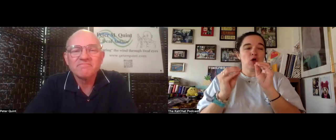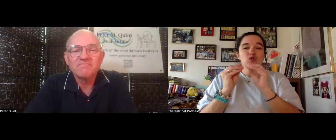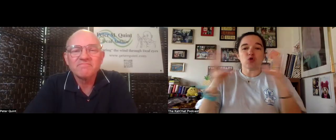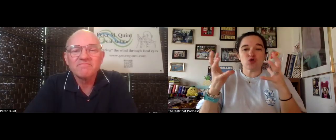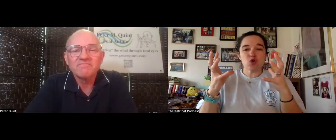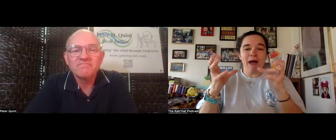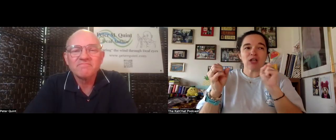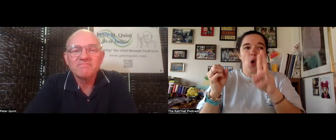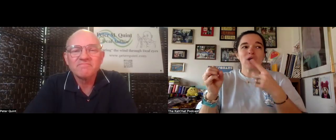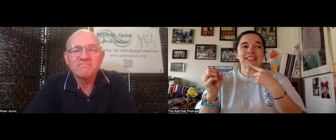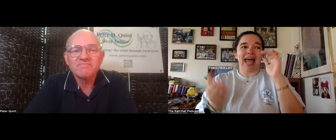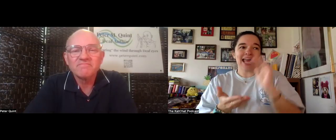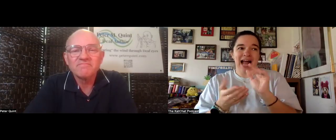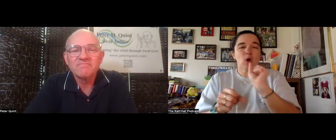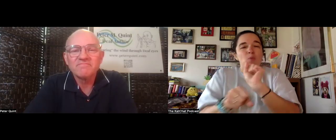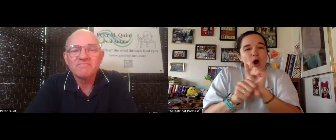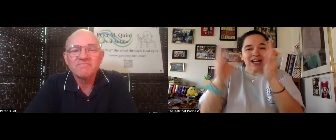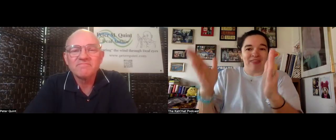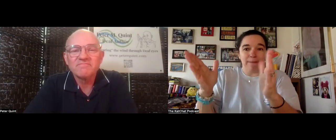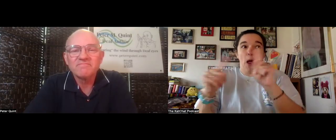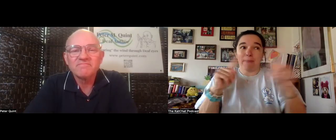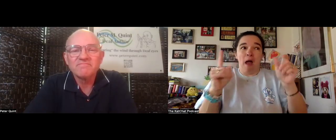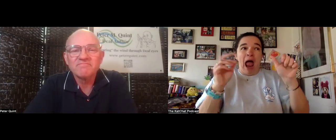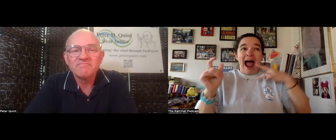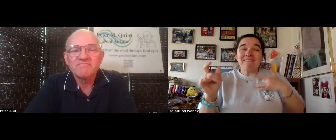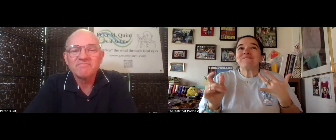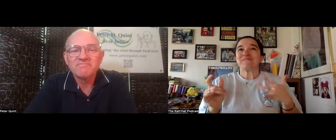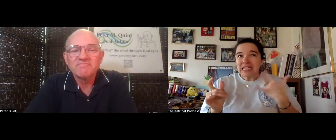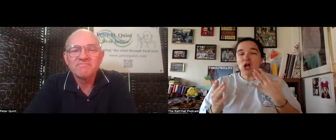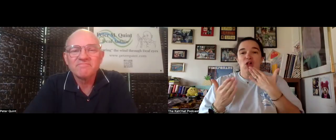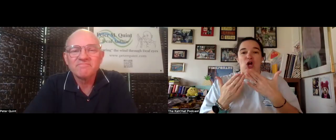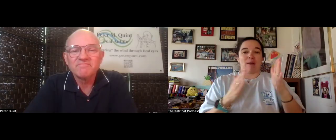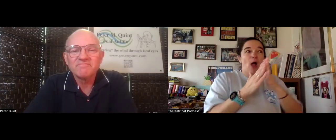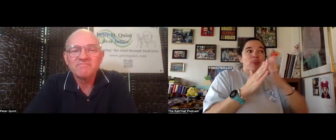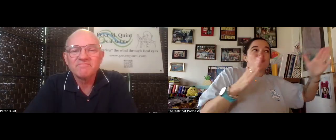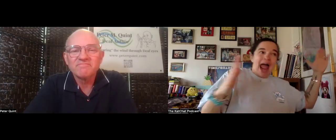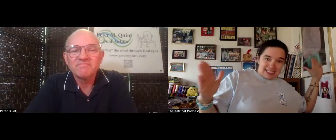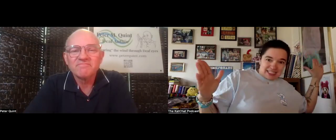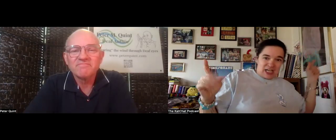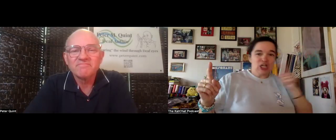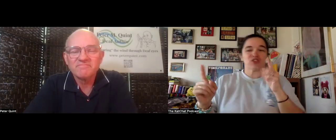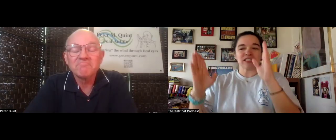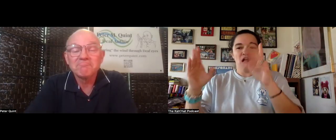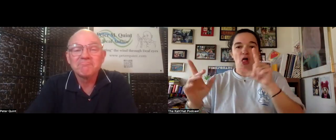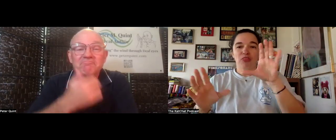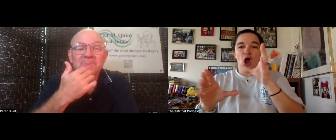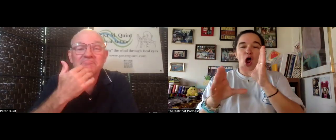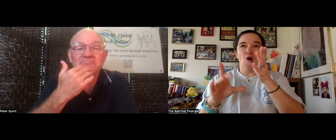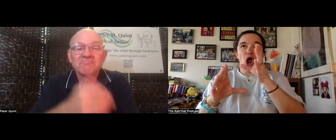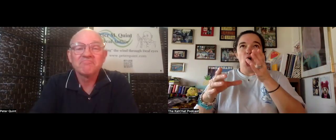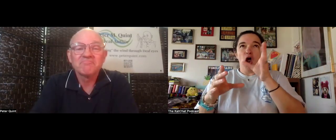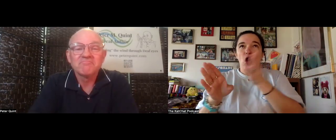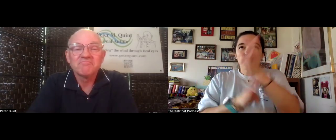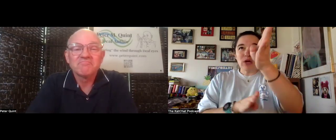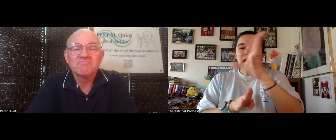didn't do too much or stay like I'm working on that part. But I feel good about the rest, just